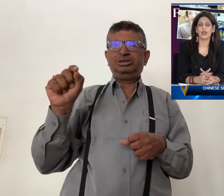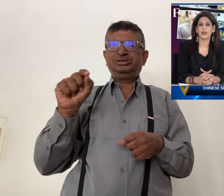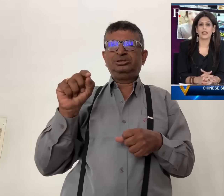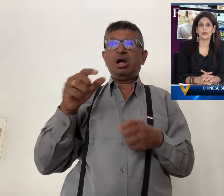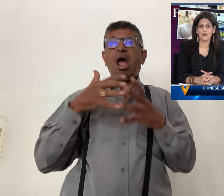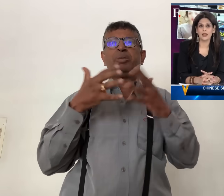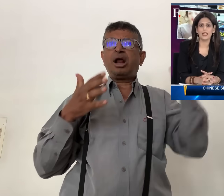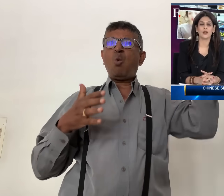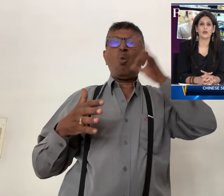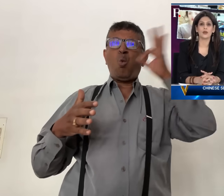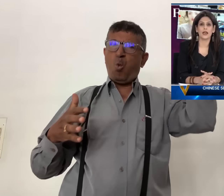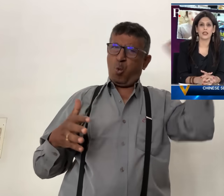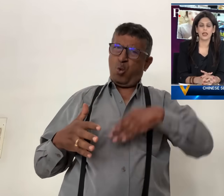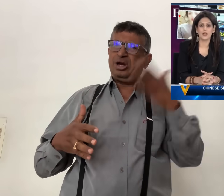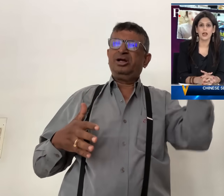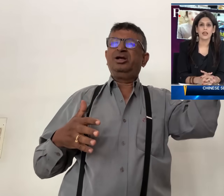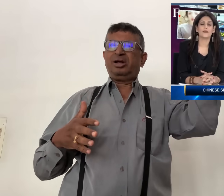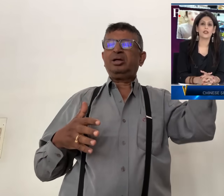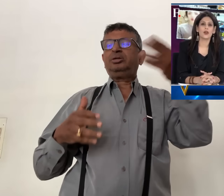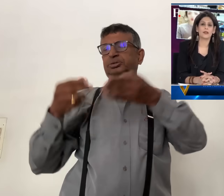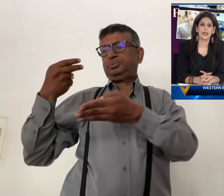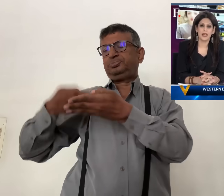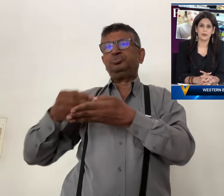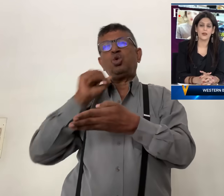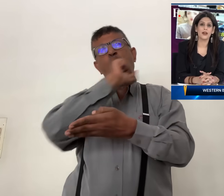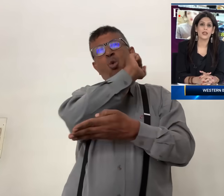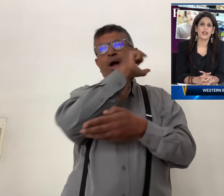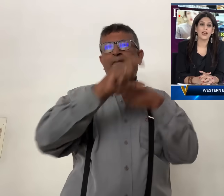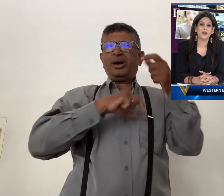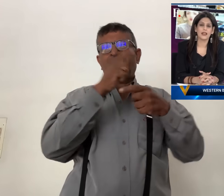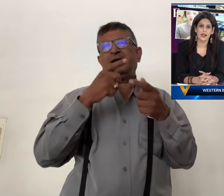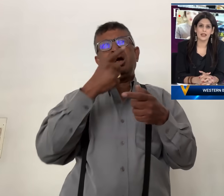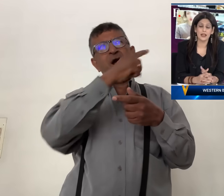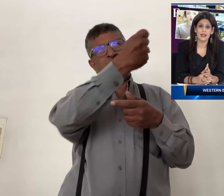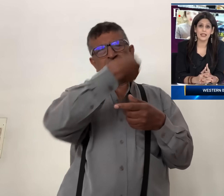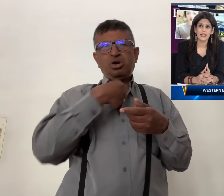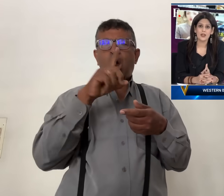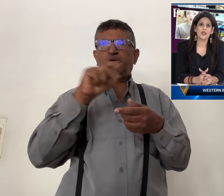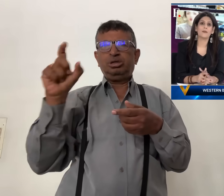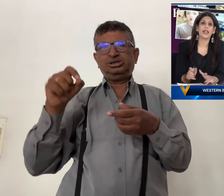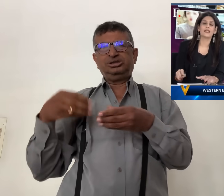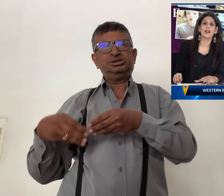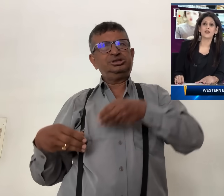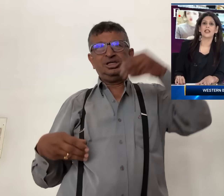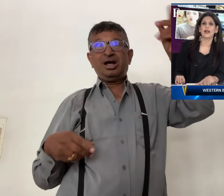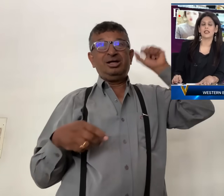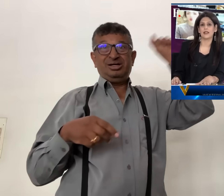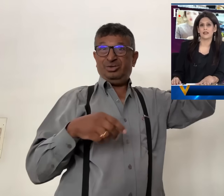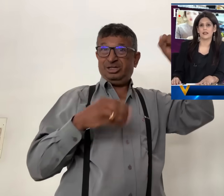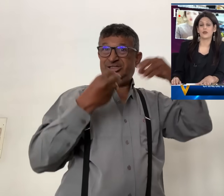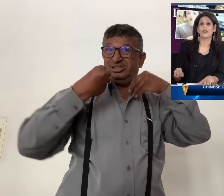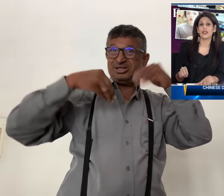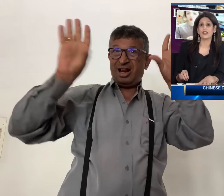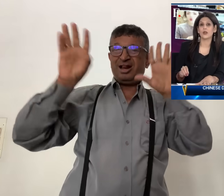Jinping is traveling. He's on a tour of Southeast Asia. His first stop is Vietnam. He arrived in Hanoi last night. Xi Jinping has urged Vietnam's leaders to resist what he